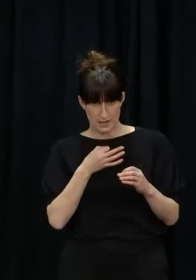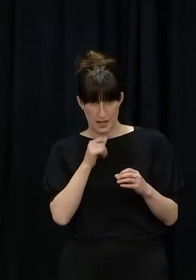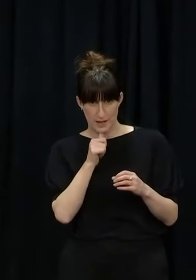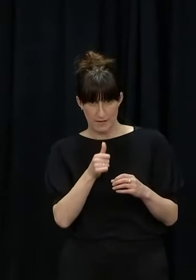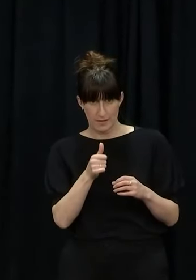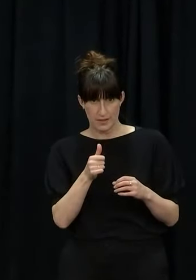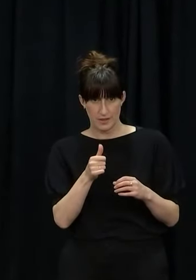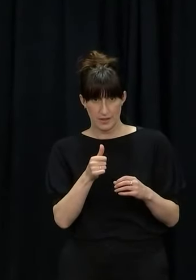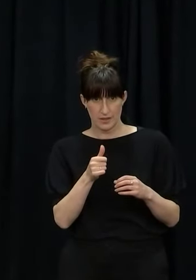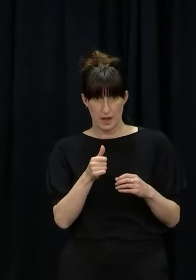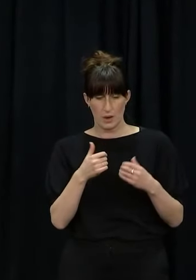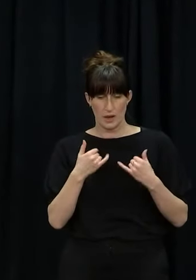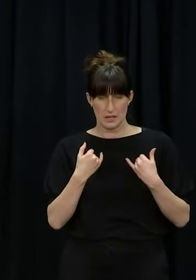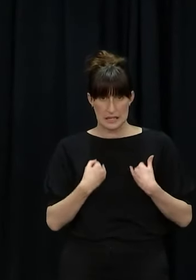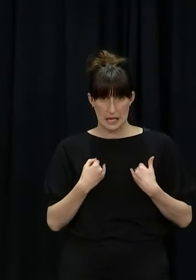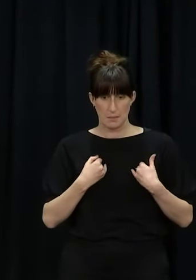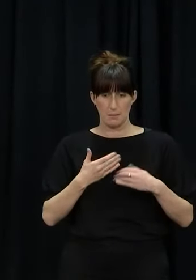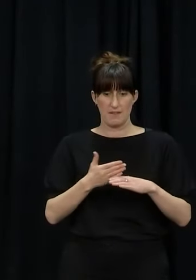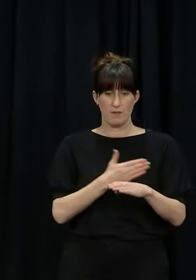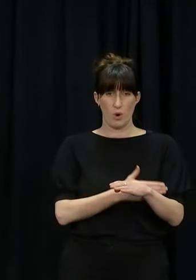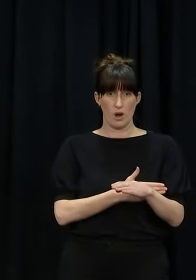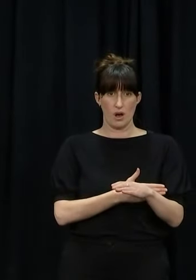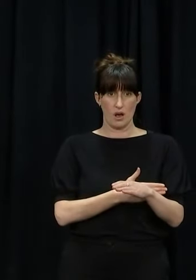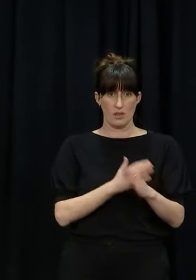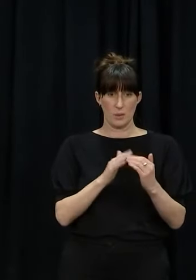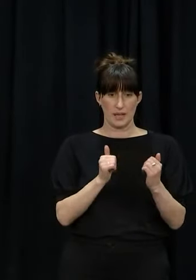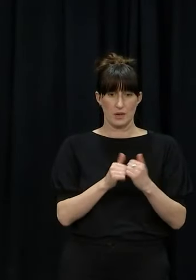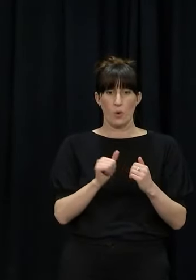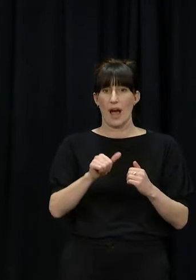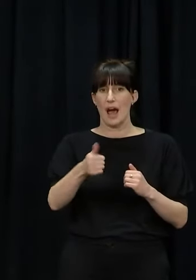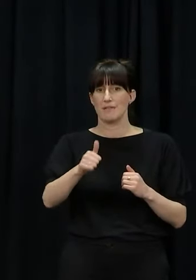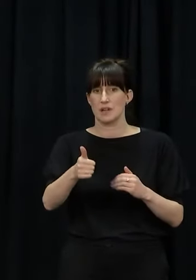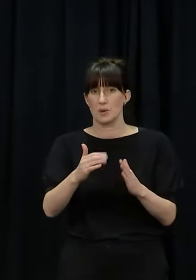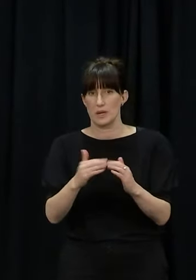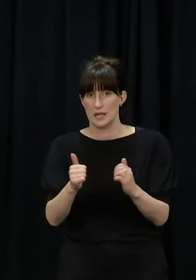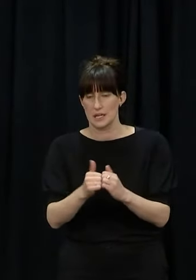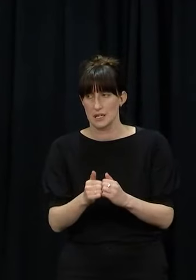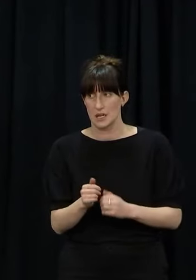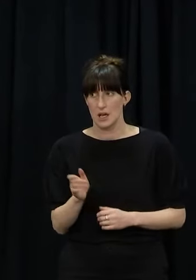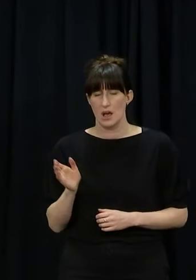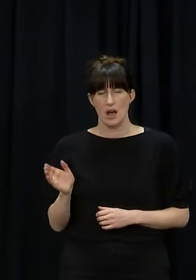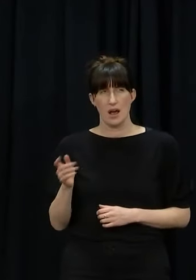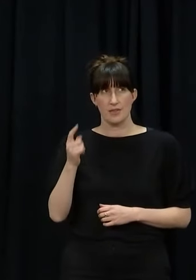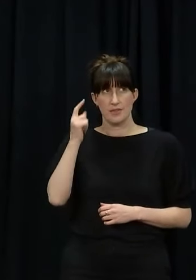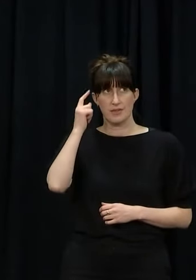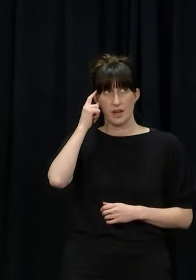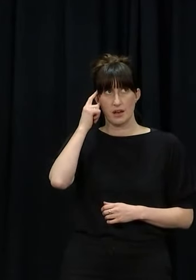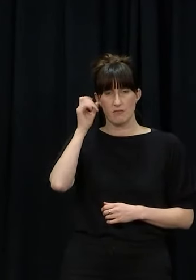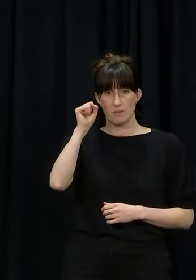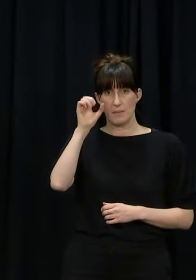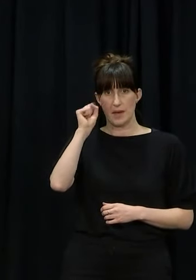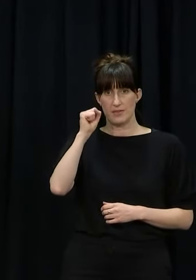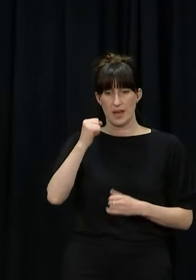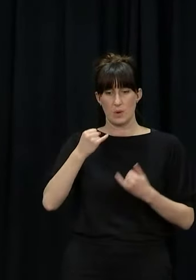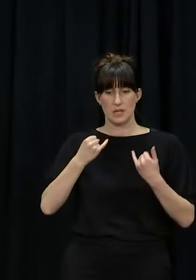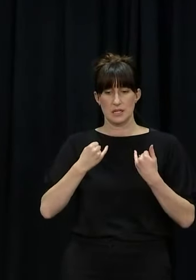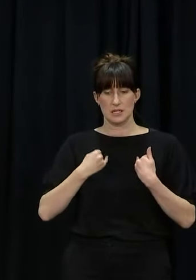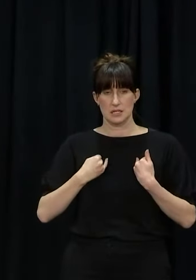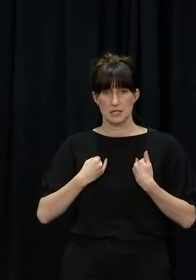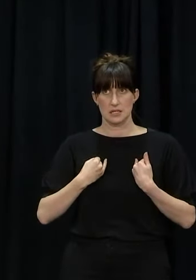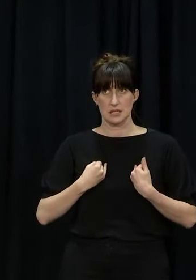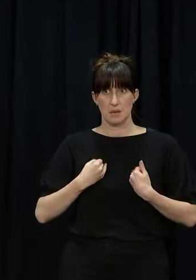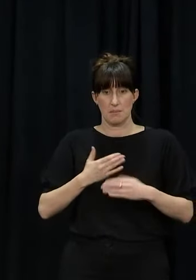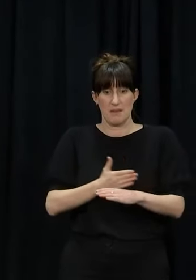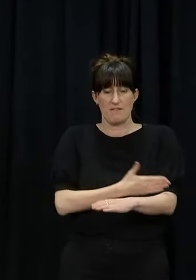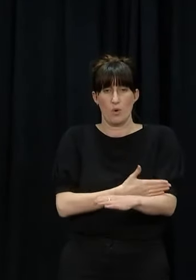Before or after the weekend? My recollection is that they reported symptom onset that was prior to the